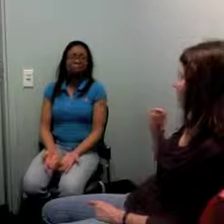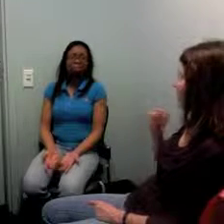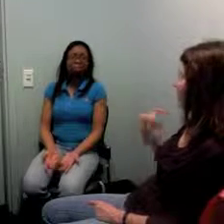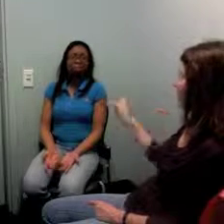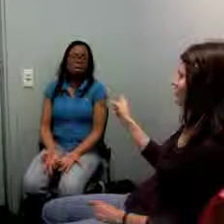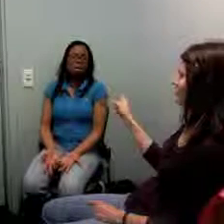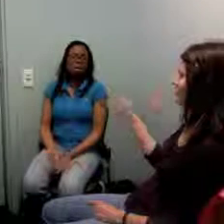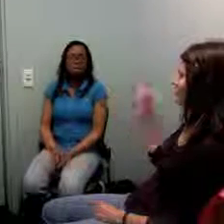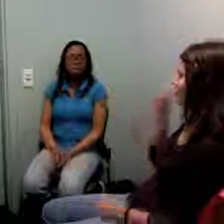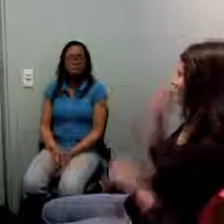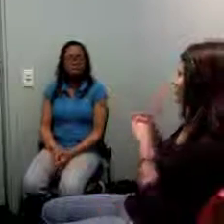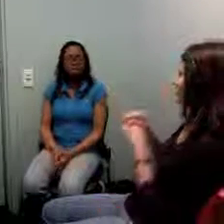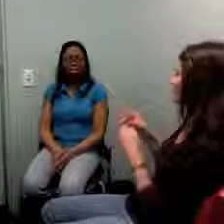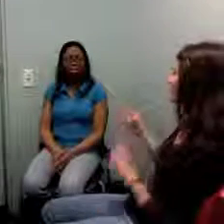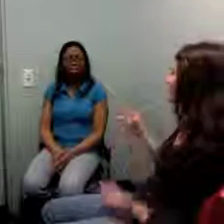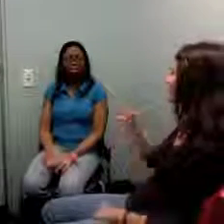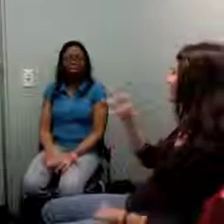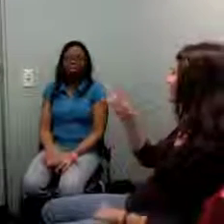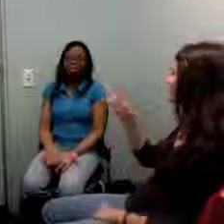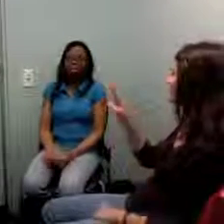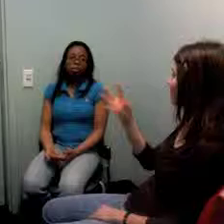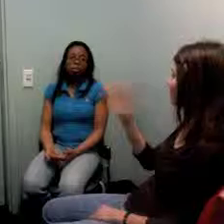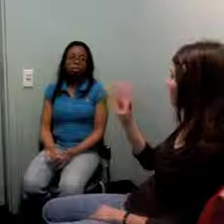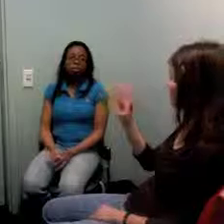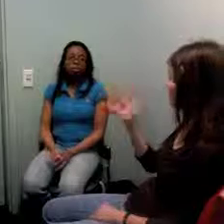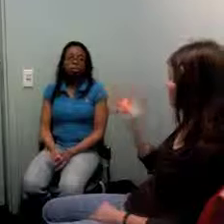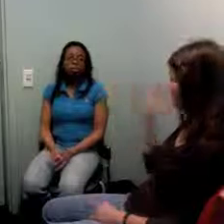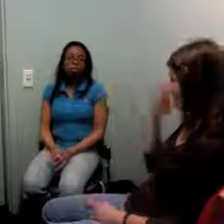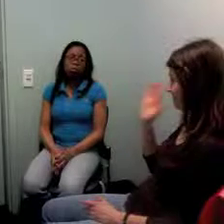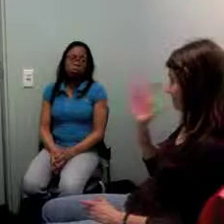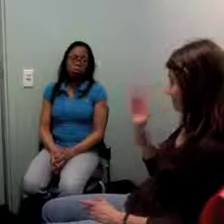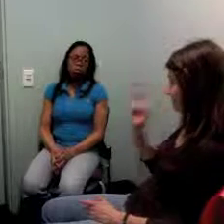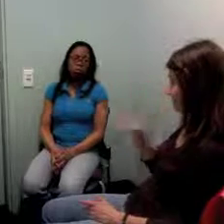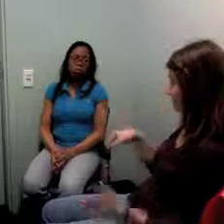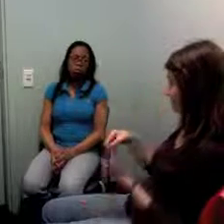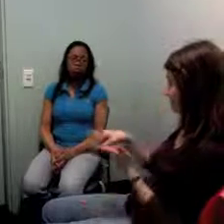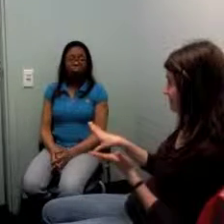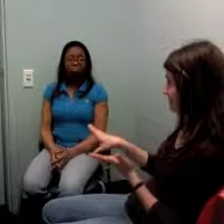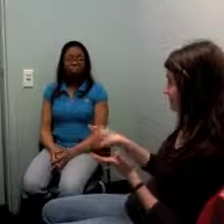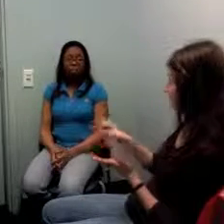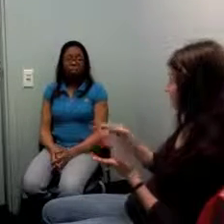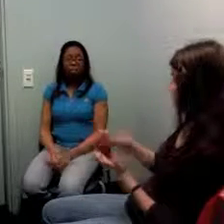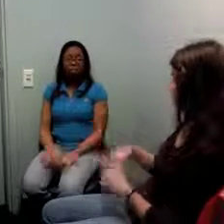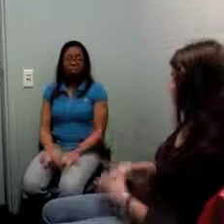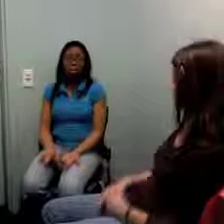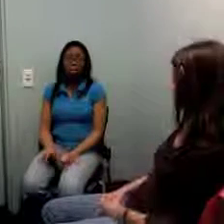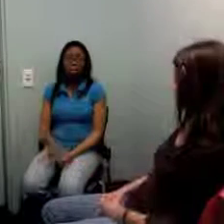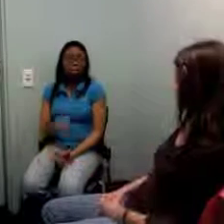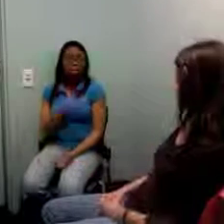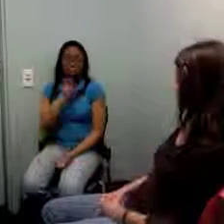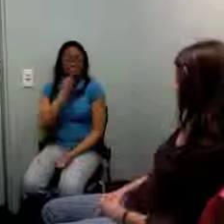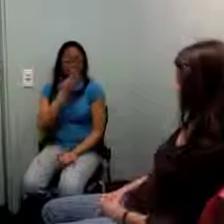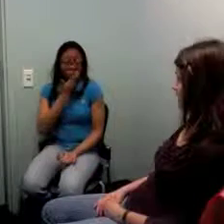$2 something for one way. Okay. So they reduce it. Maybe $4.25. No, that's not bad because gas. Is expensive?